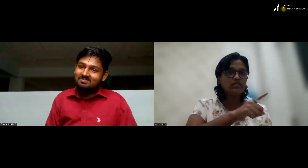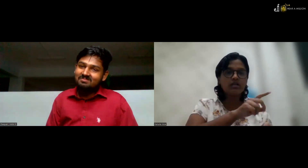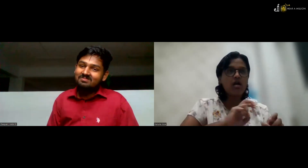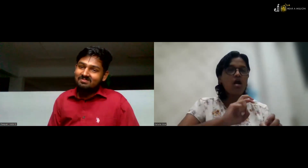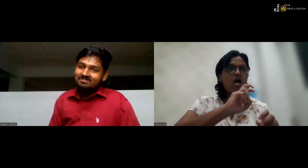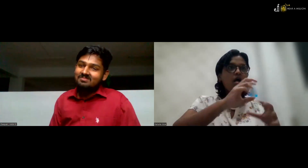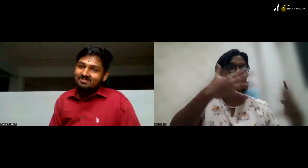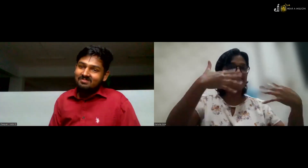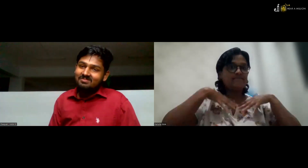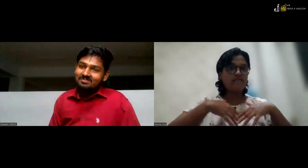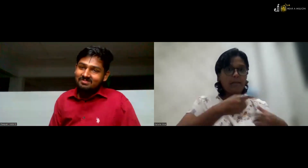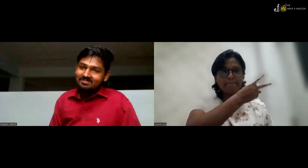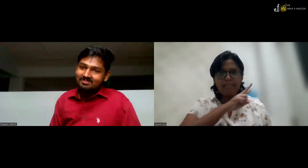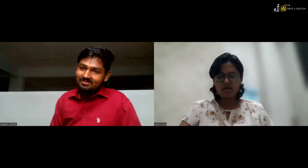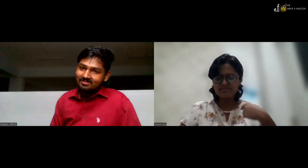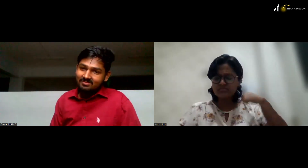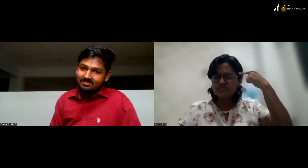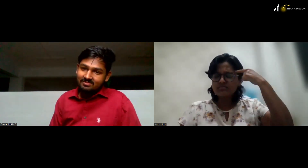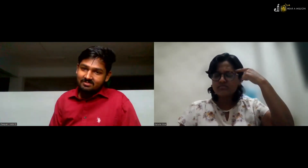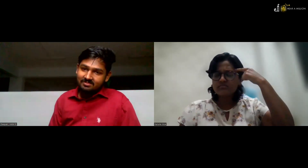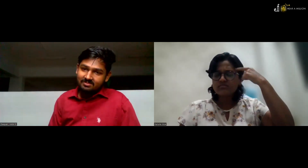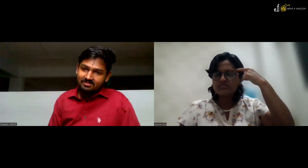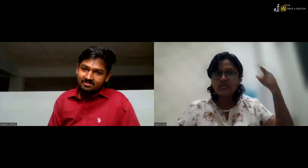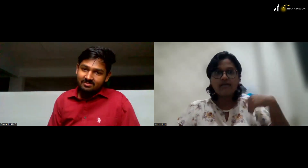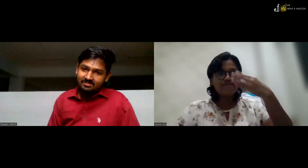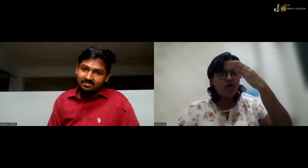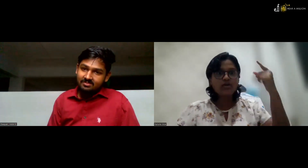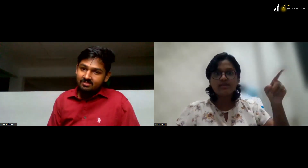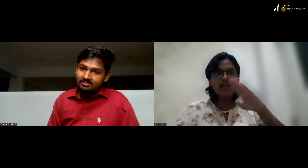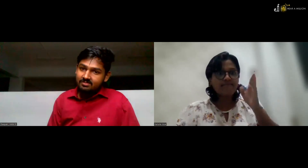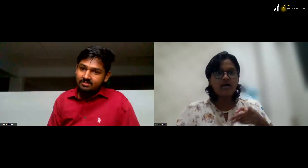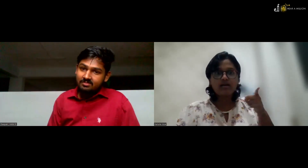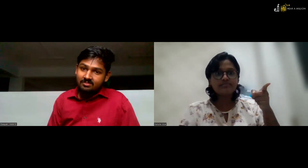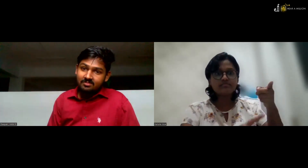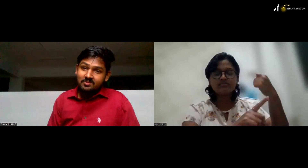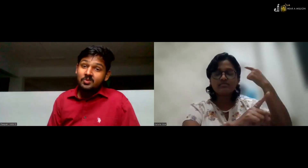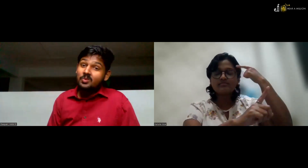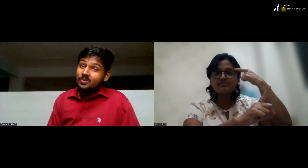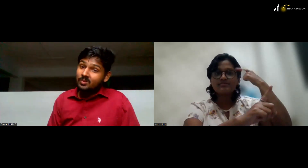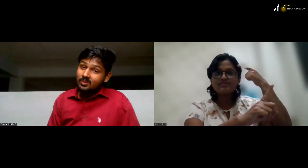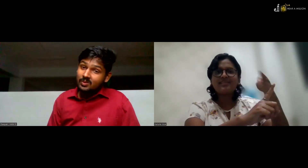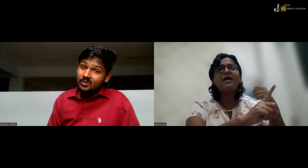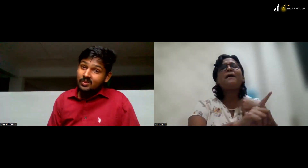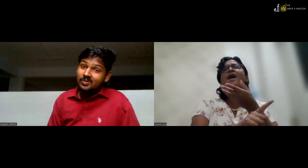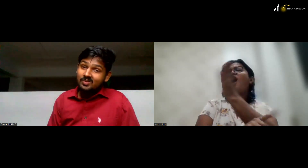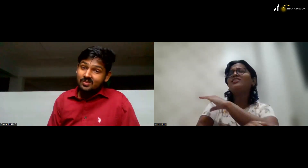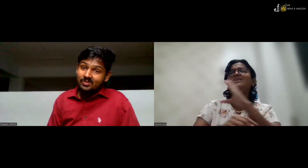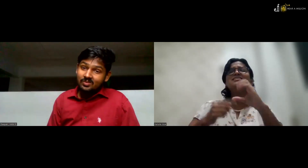so impactful for me. Like the fresh vibes which I took from the trek, I couldn't